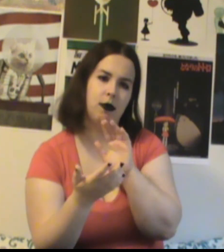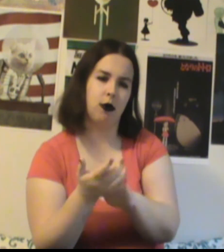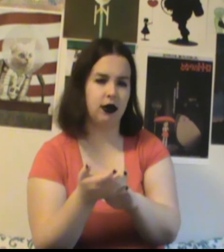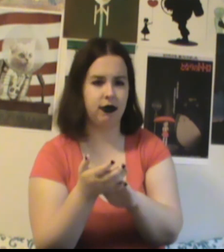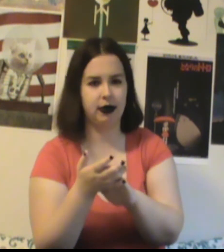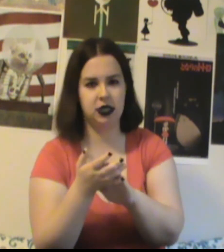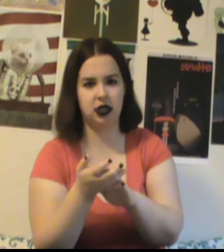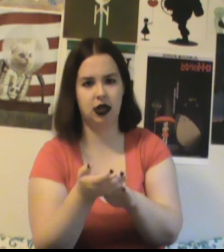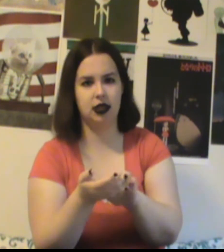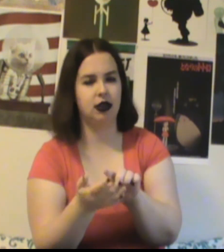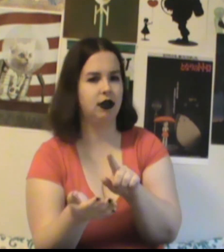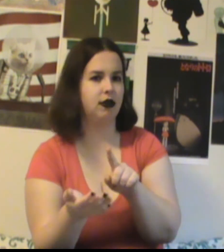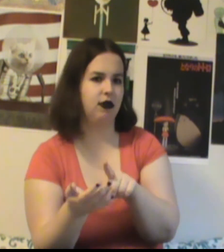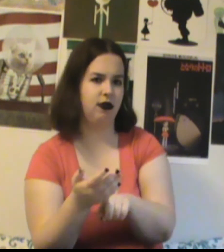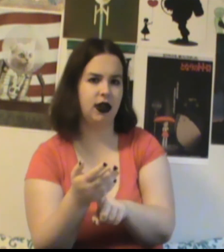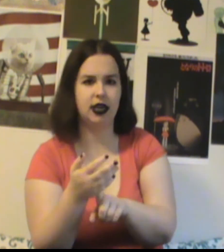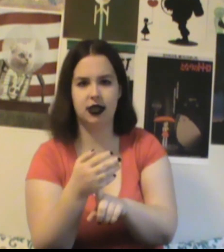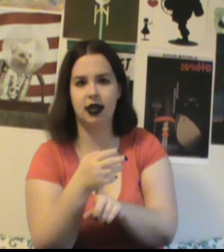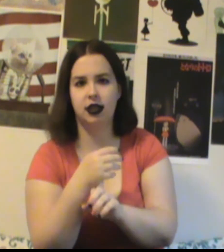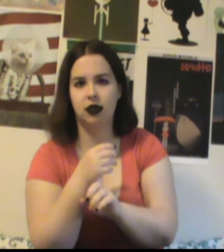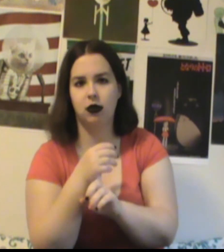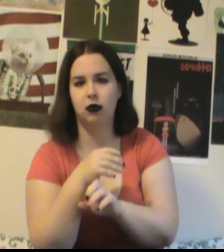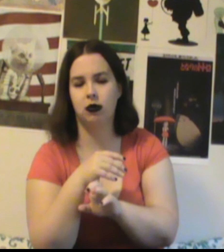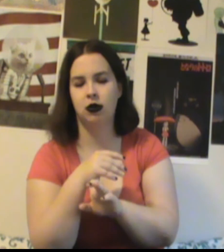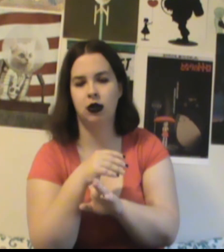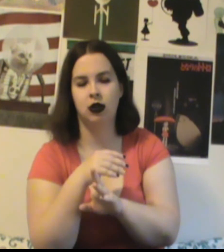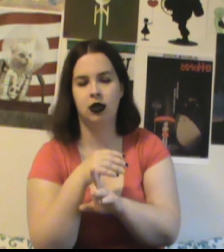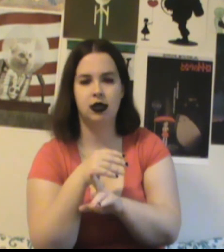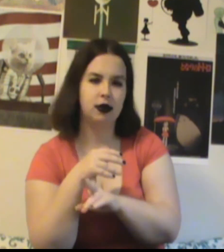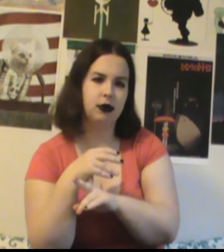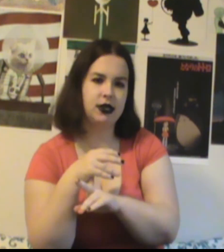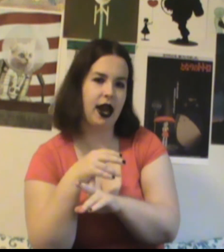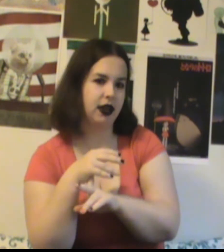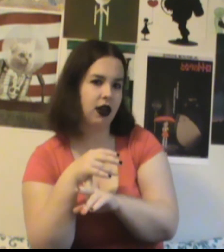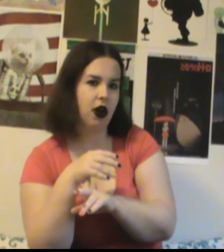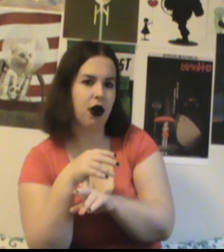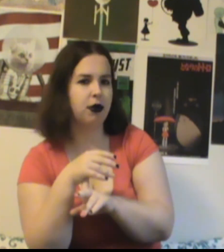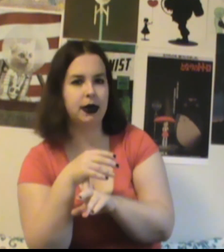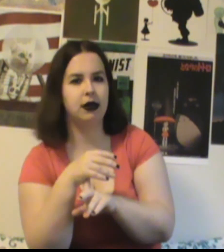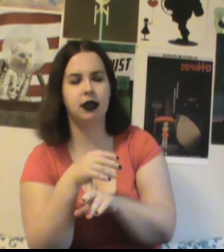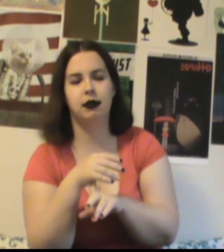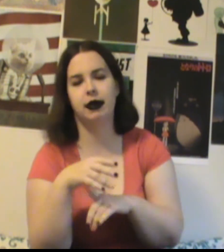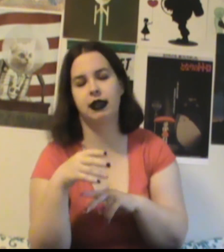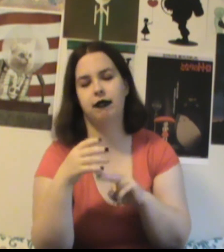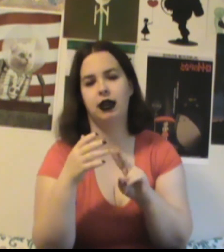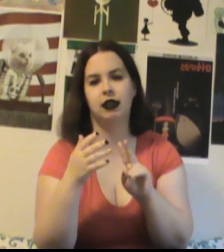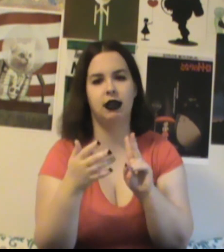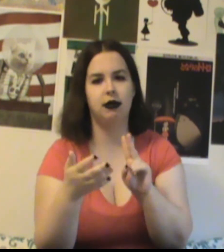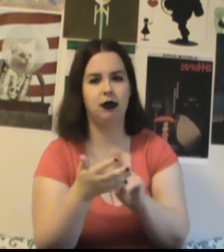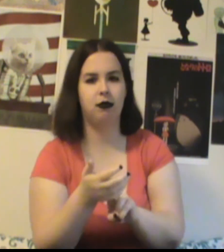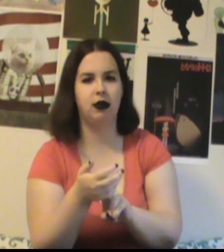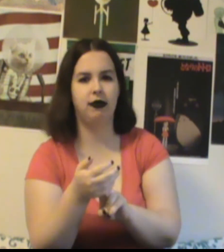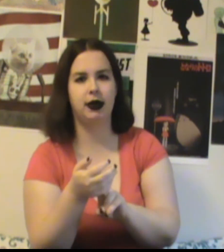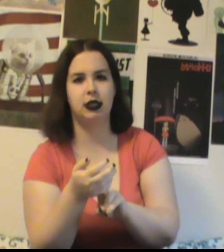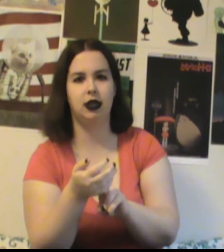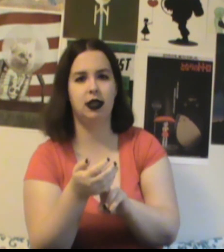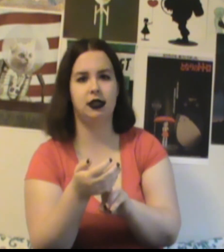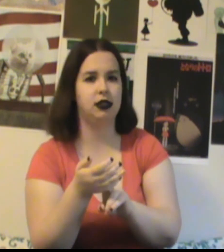more information on the flight attendant who was acting odd apparently by the flight, and then more information on this